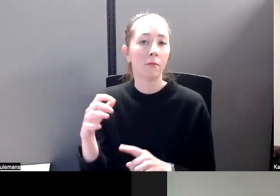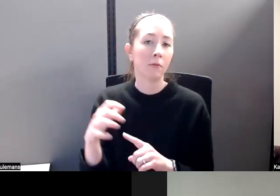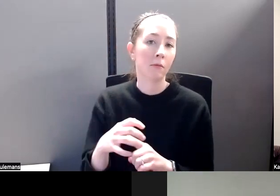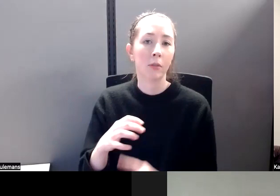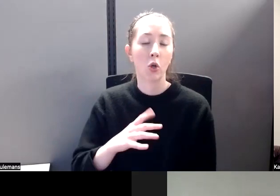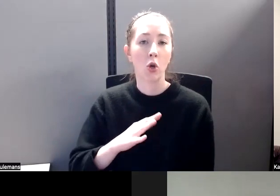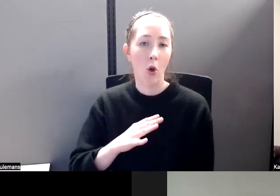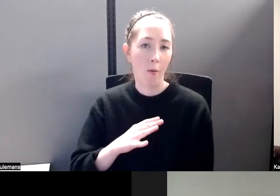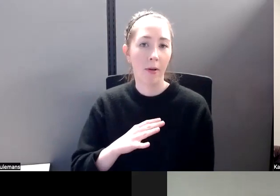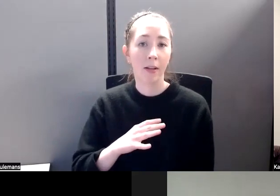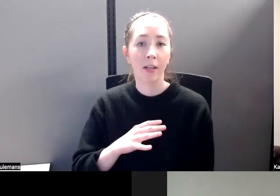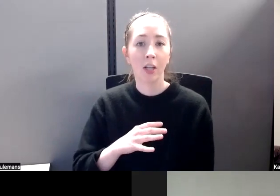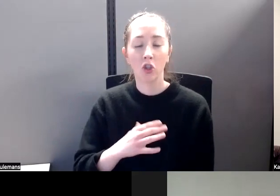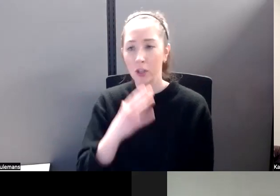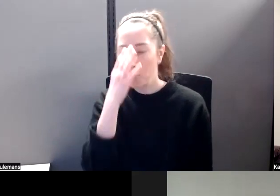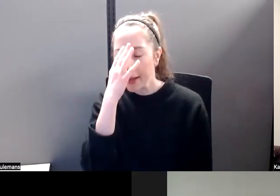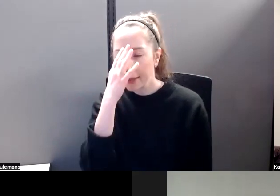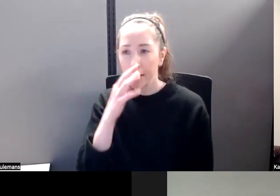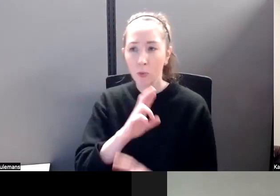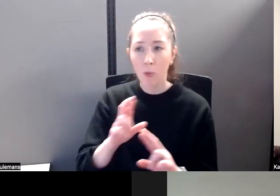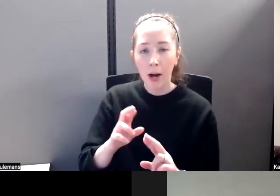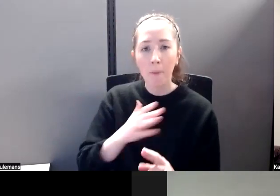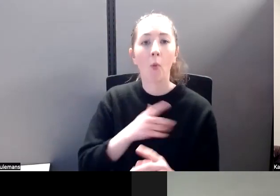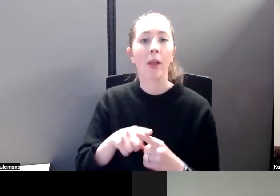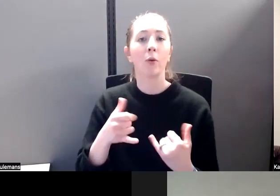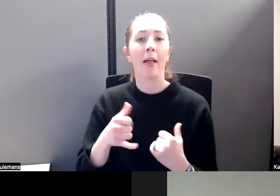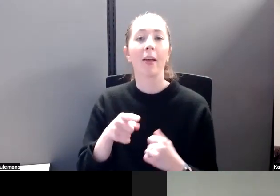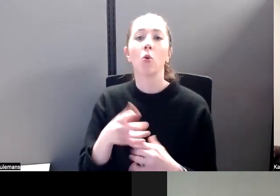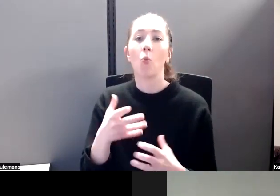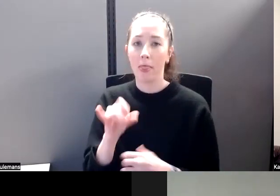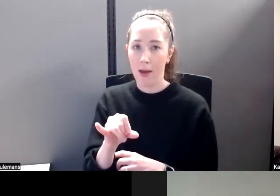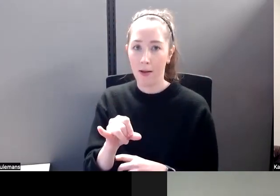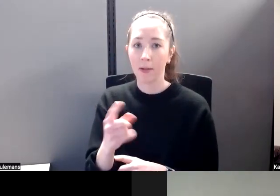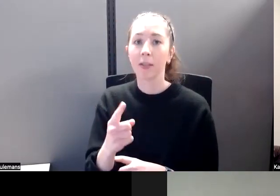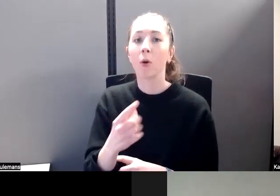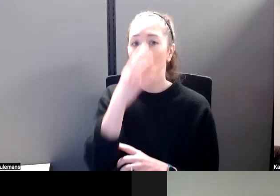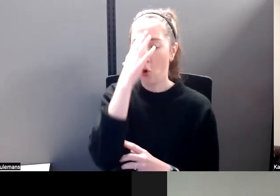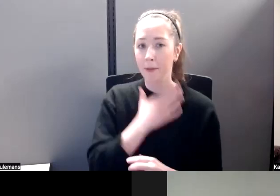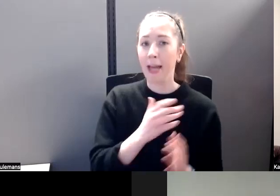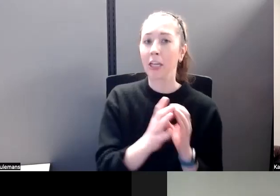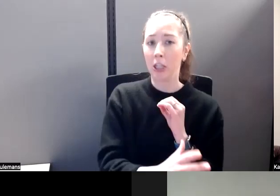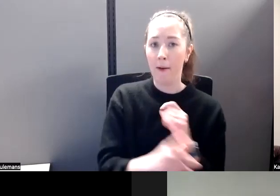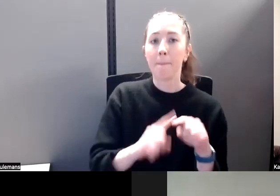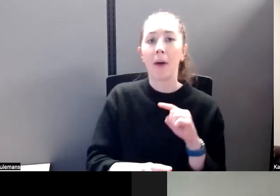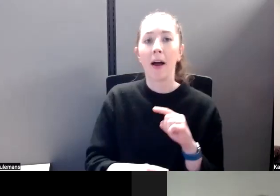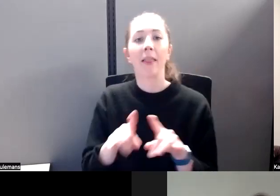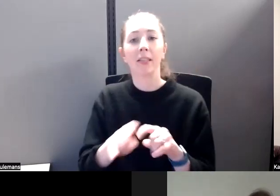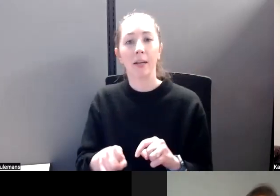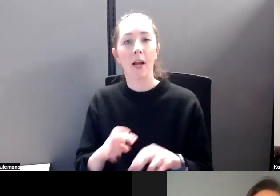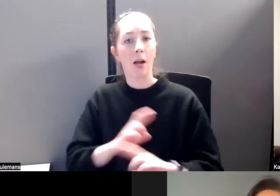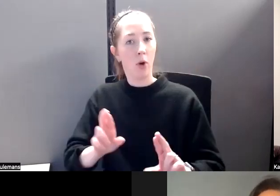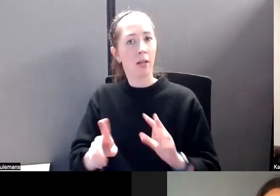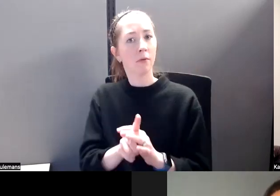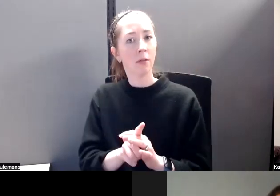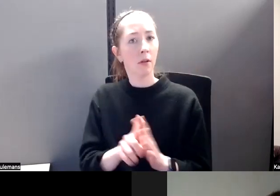She's totally present, totally prepared, but willing to play. That is what you want. You want someone that knows their stuff, did their homework, but also like, what do